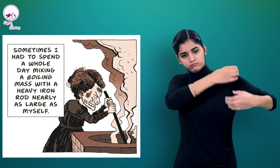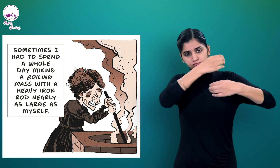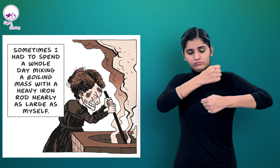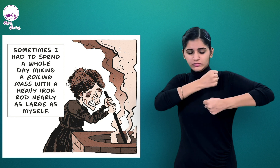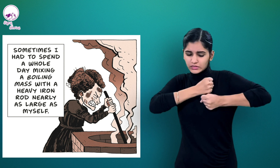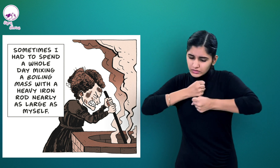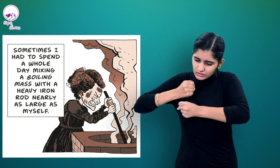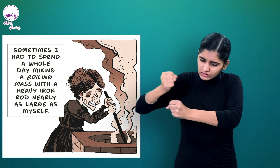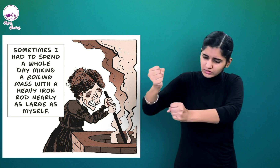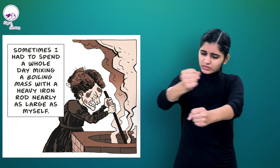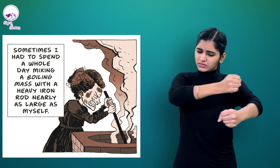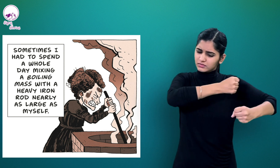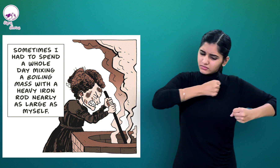as large as myself.